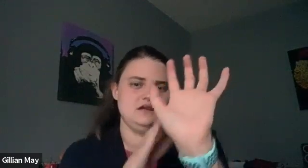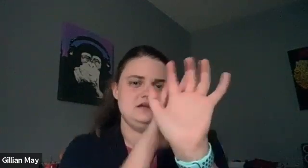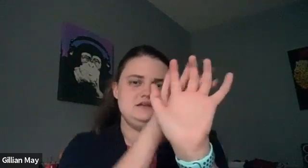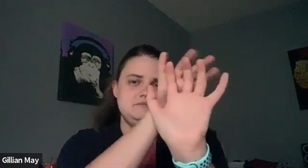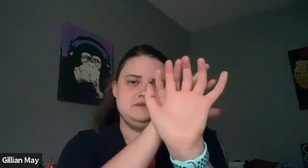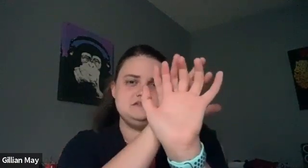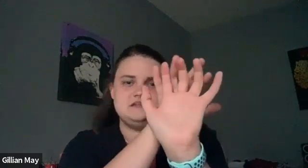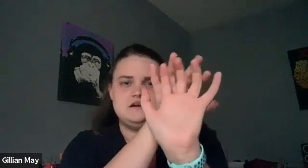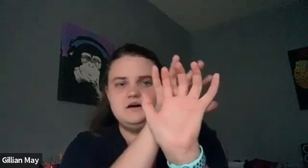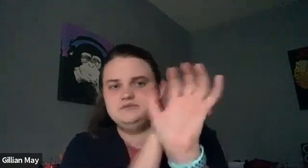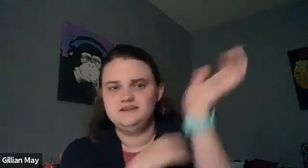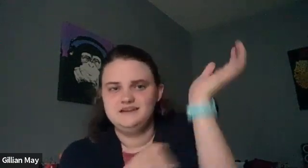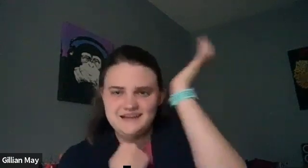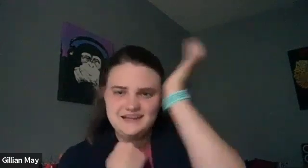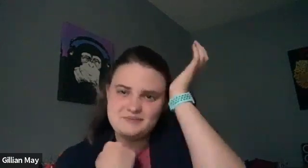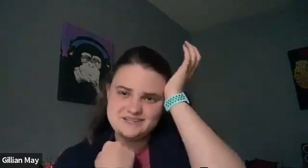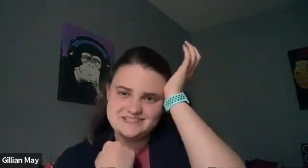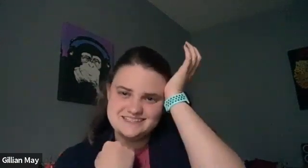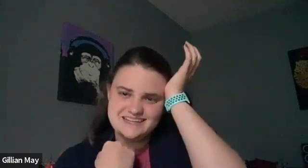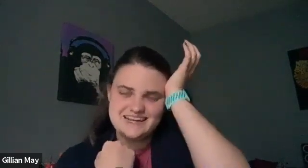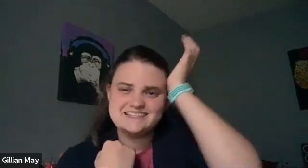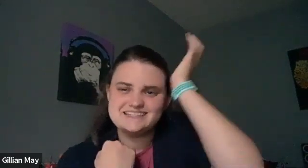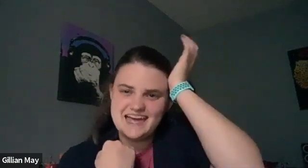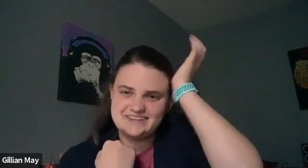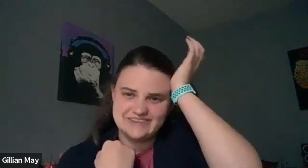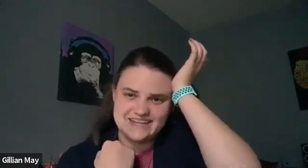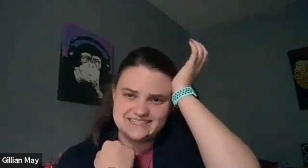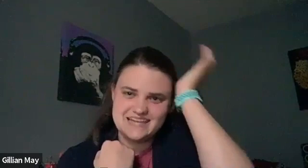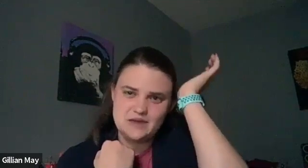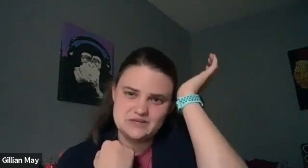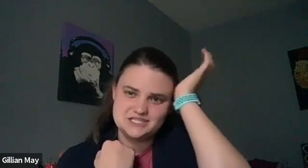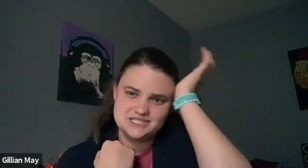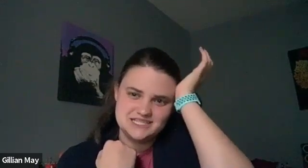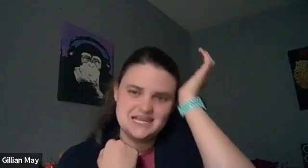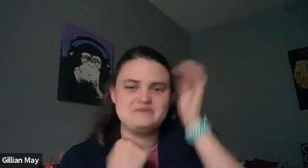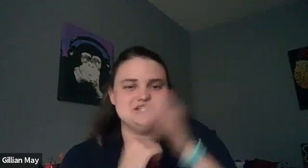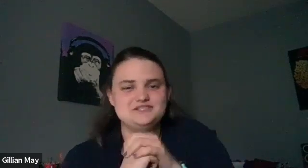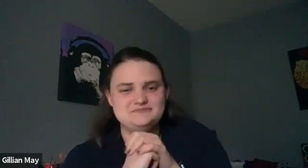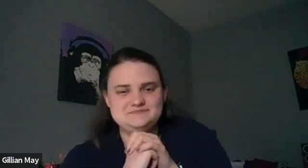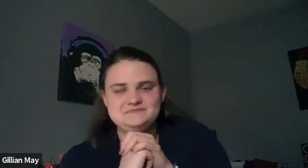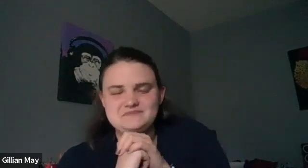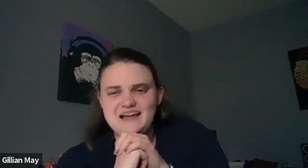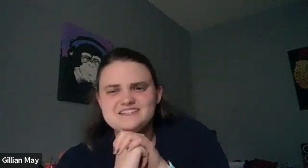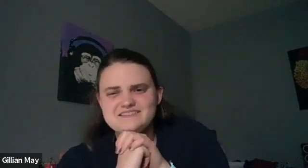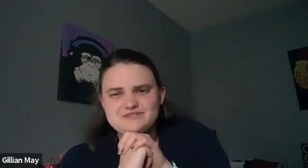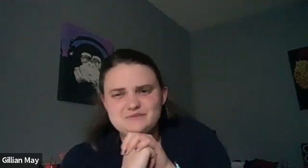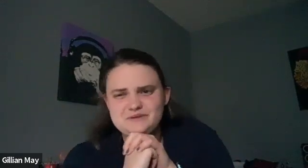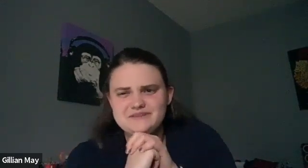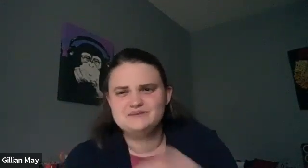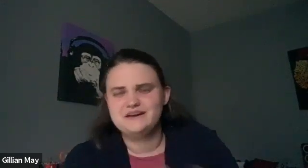hand bent up, cabbage. And it's because like a head of lettuce, cabbage. I just think that one's a weird one. That's why I think